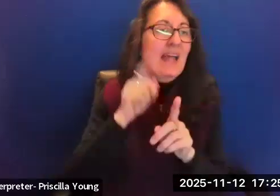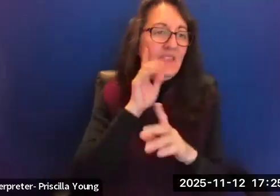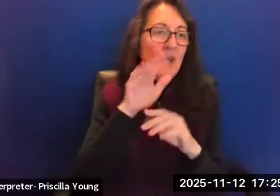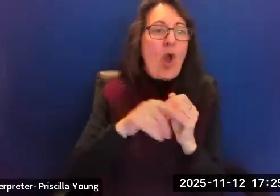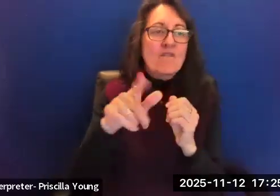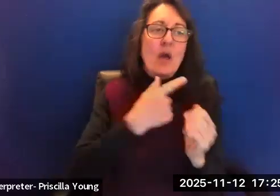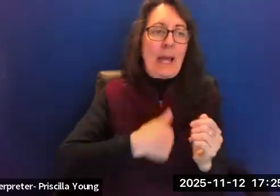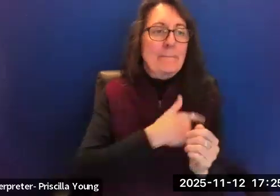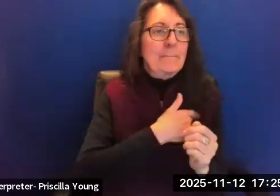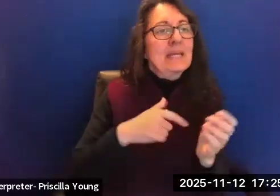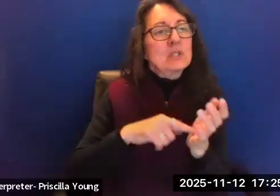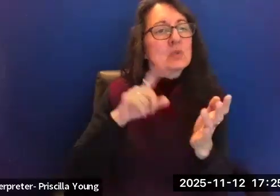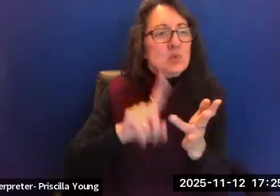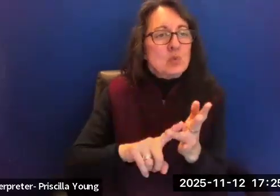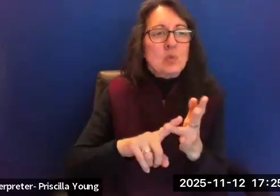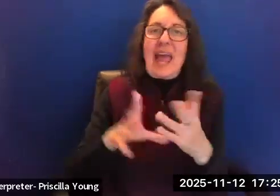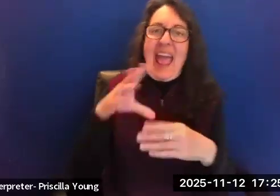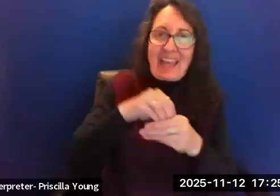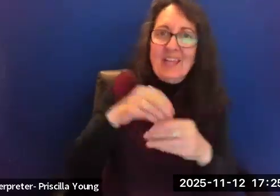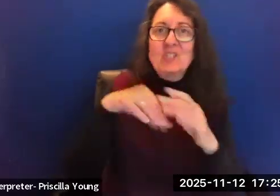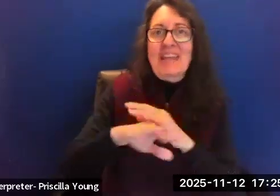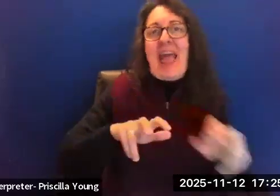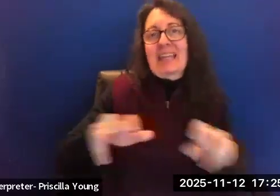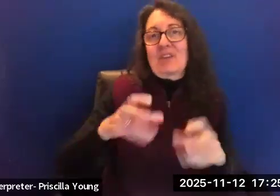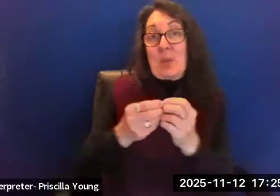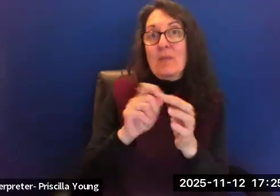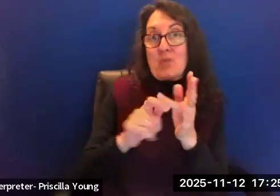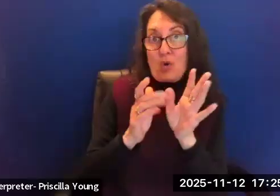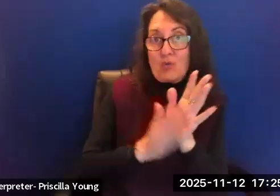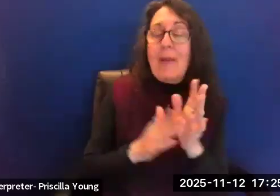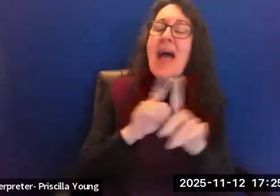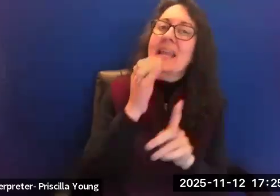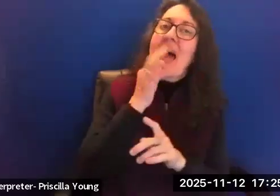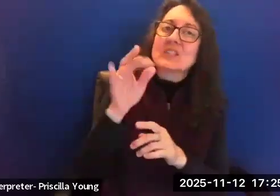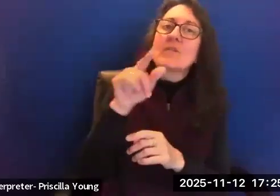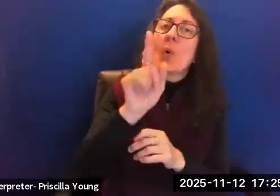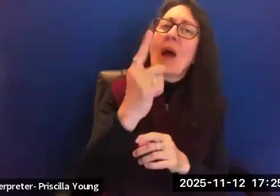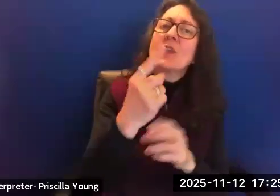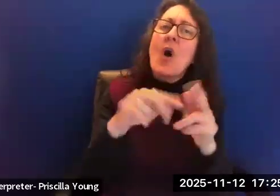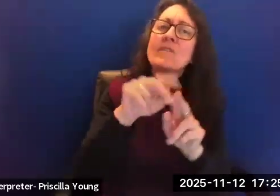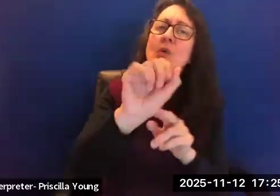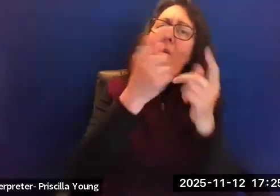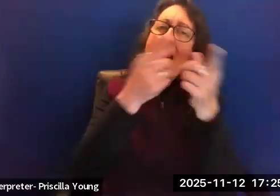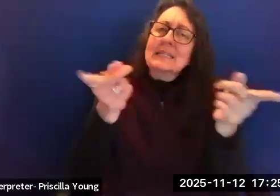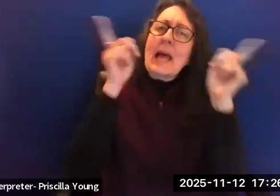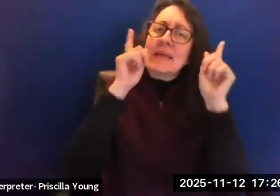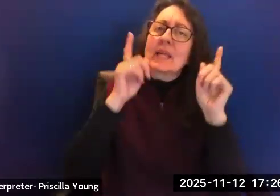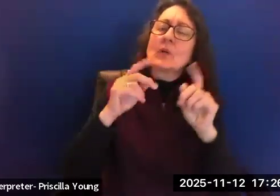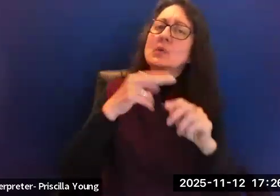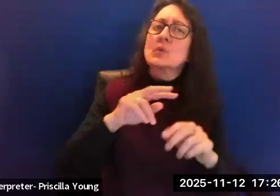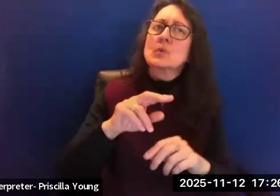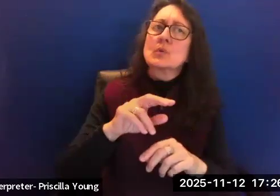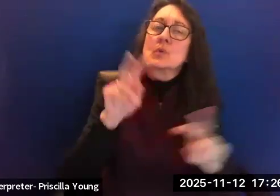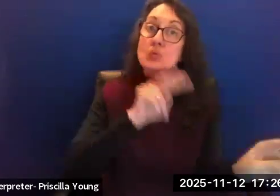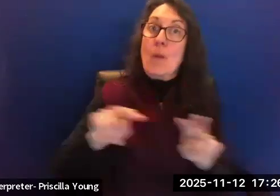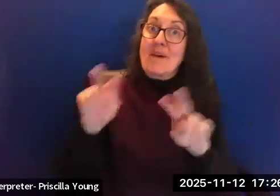and providing a letter of support from one of your academic supervisors for the research degree. That's one